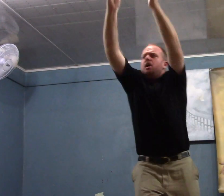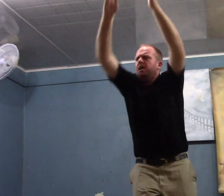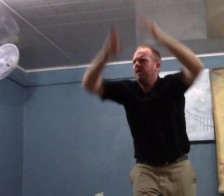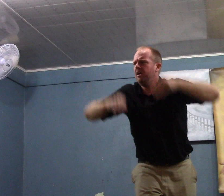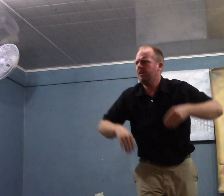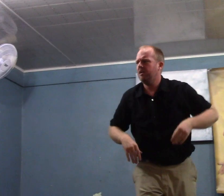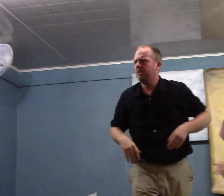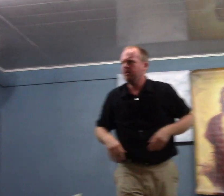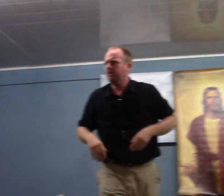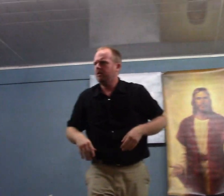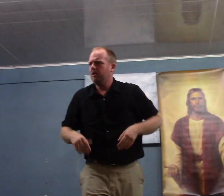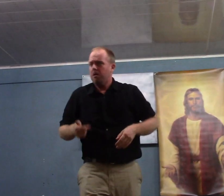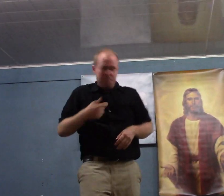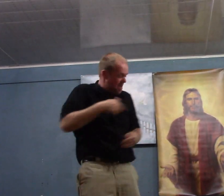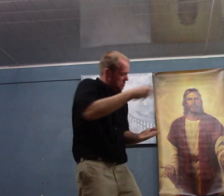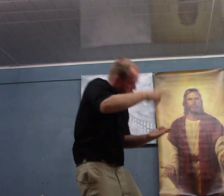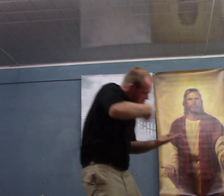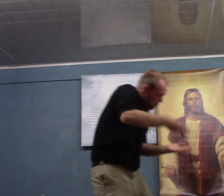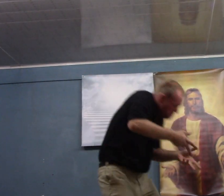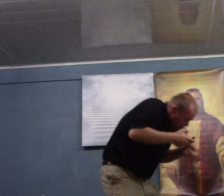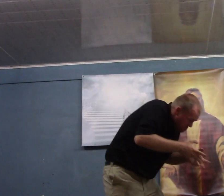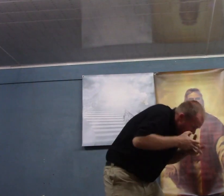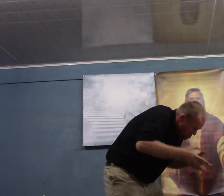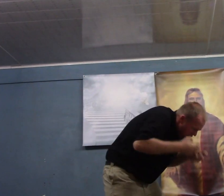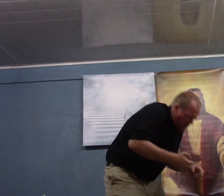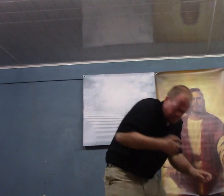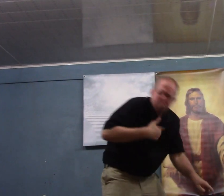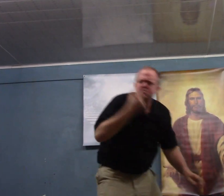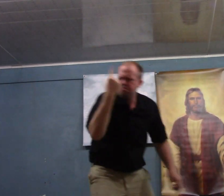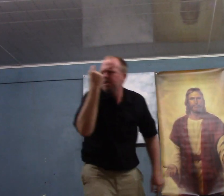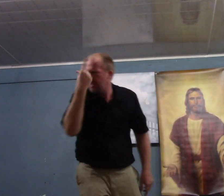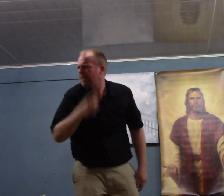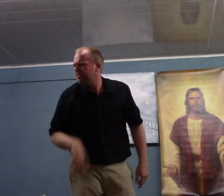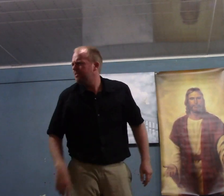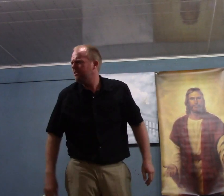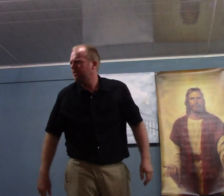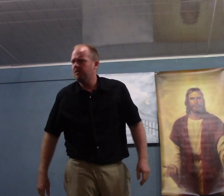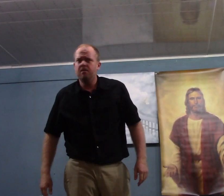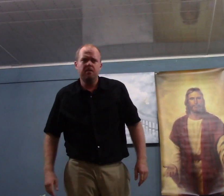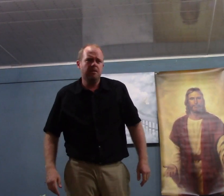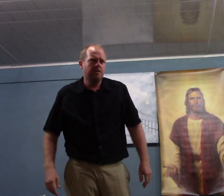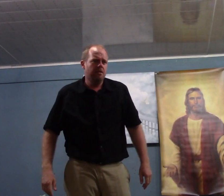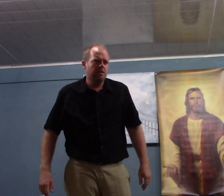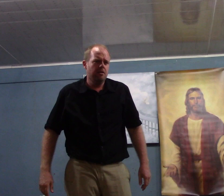There's only one way to heaven. I have read it from the Bible and I understand it from the Bible.